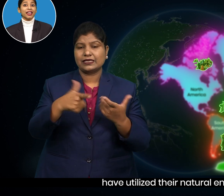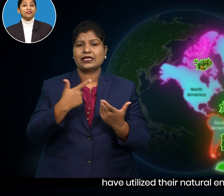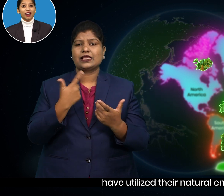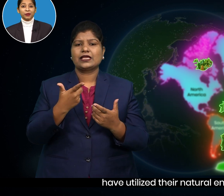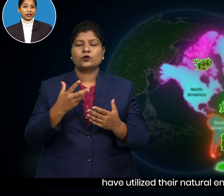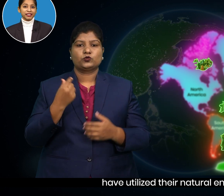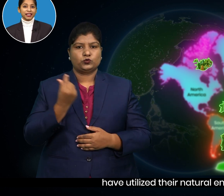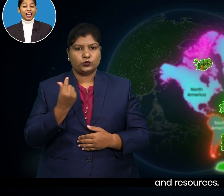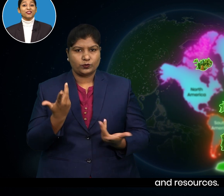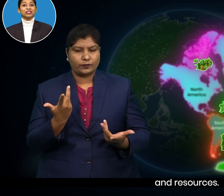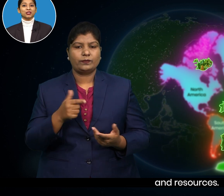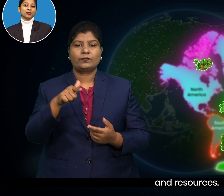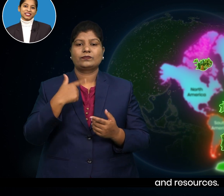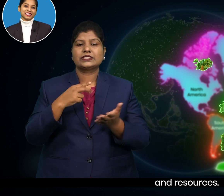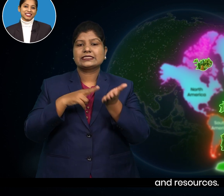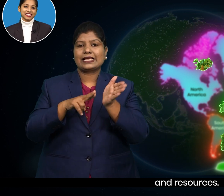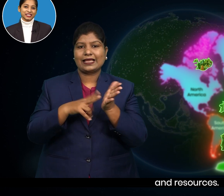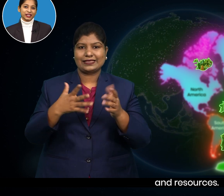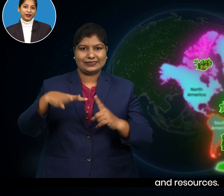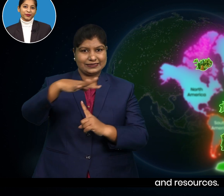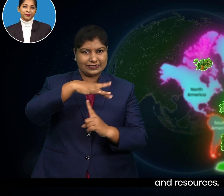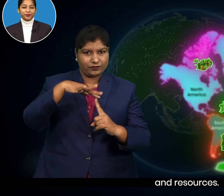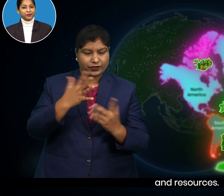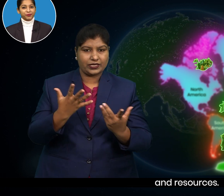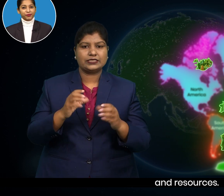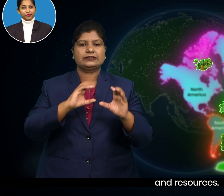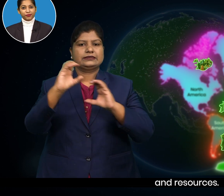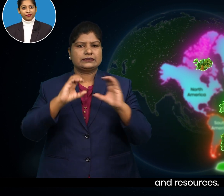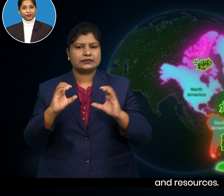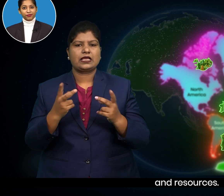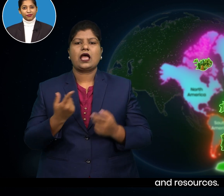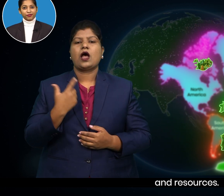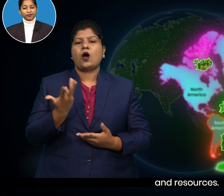natural environment and resources.